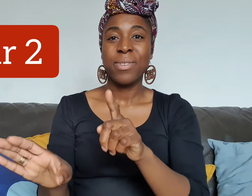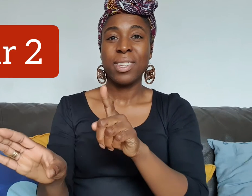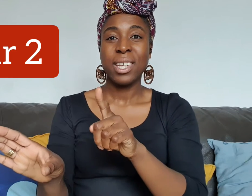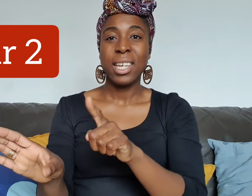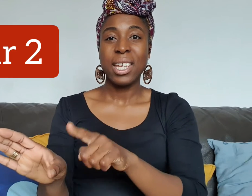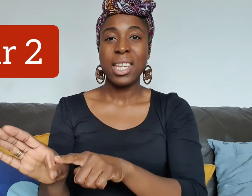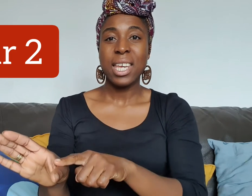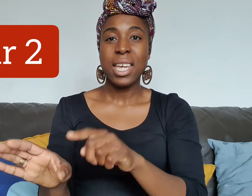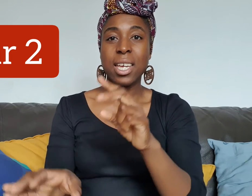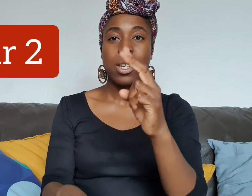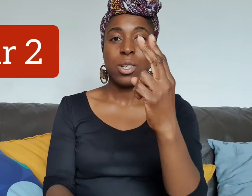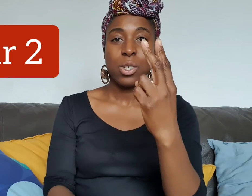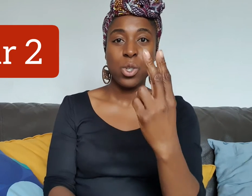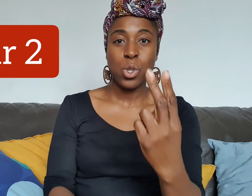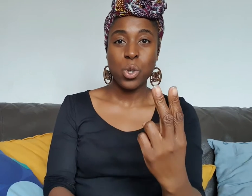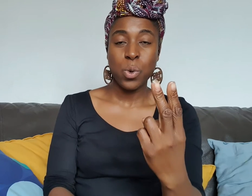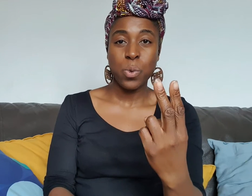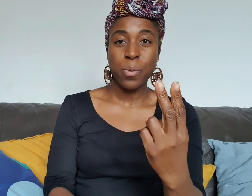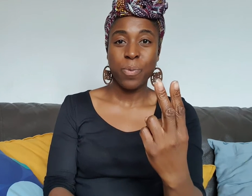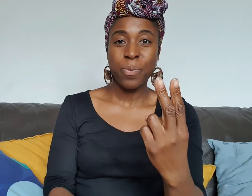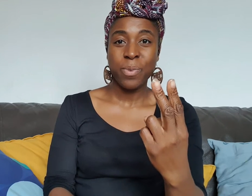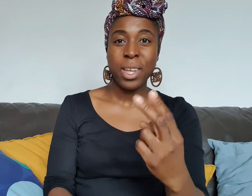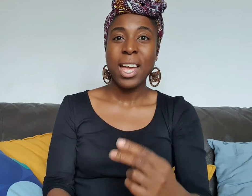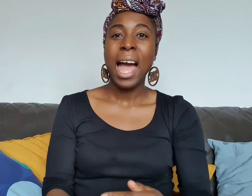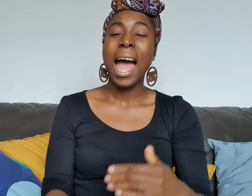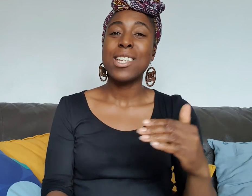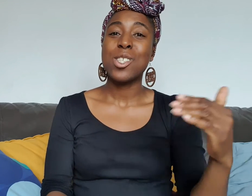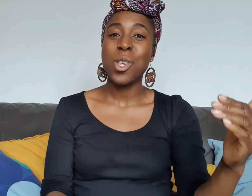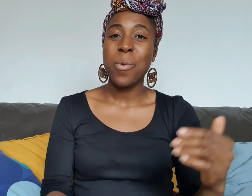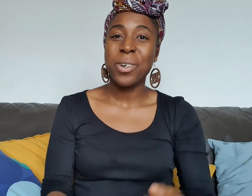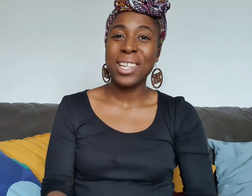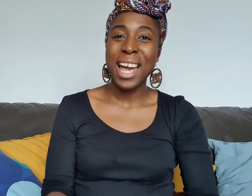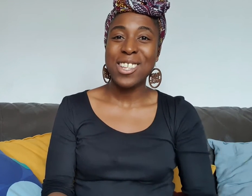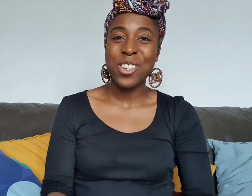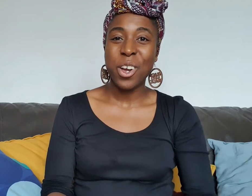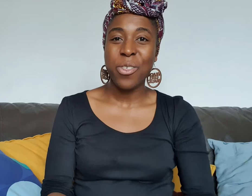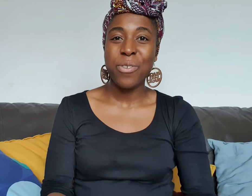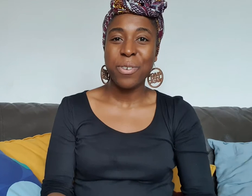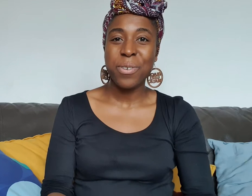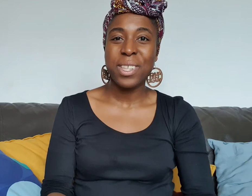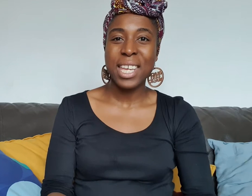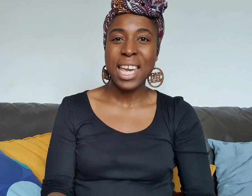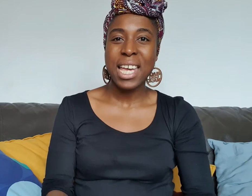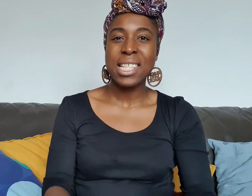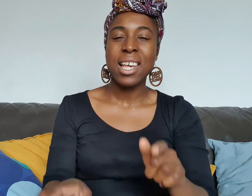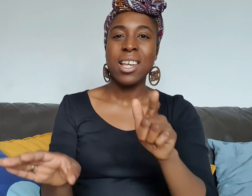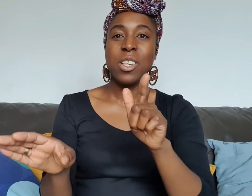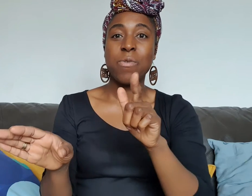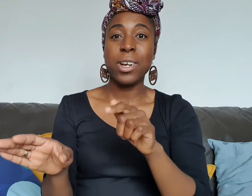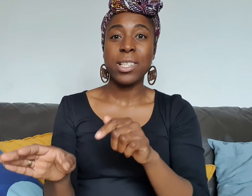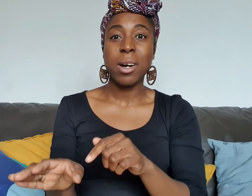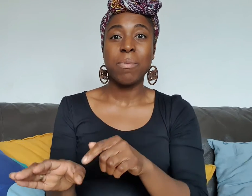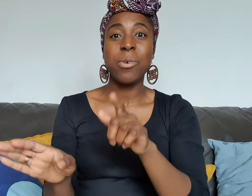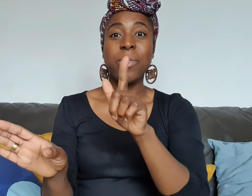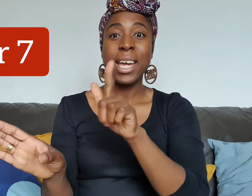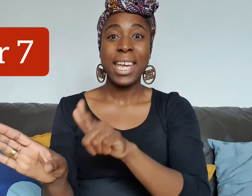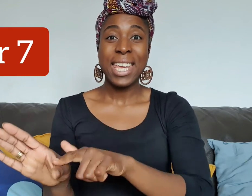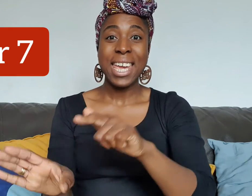Year two. And so on as you go through the years. So for example year